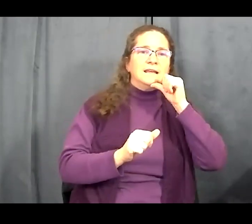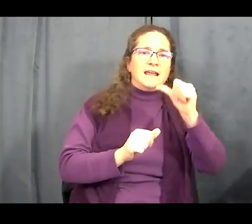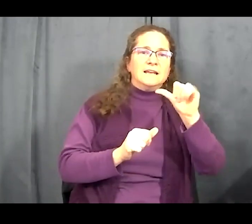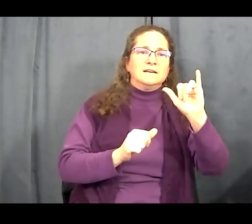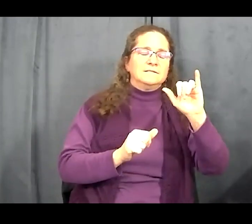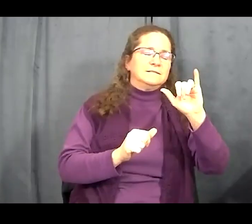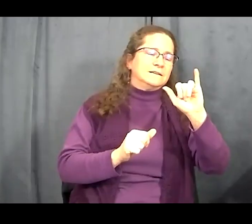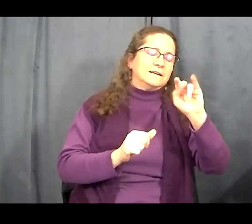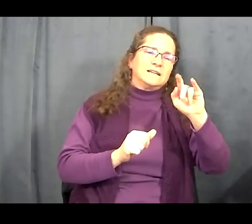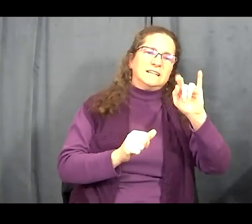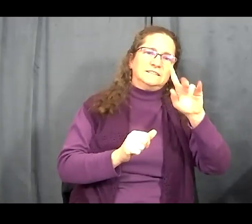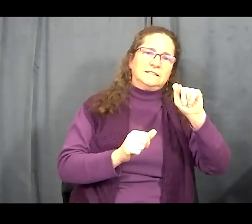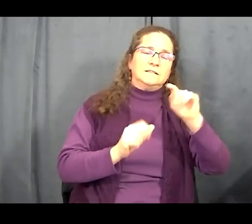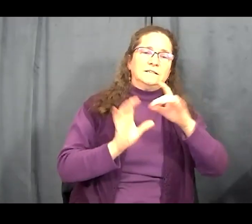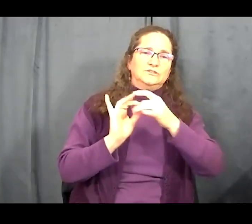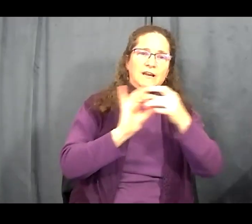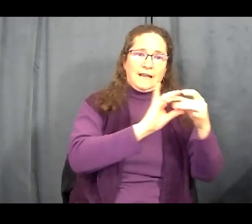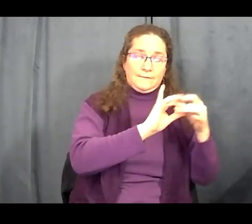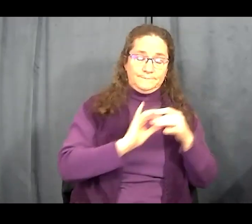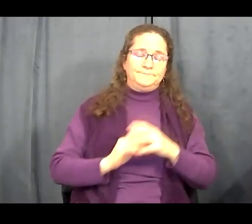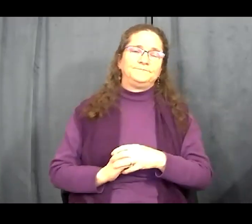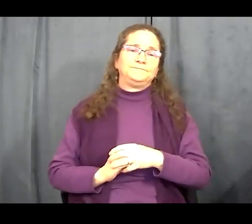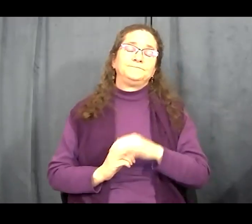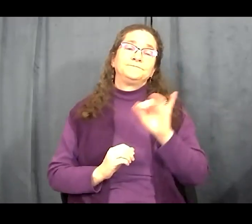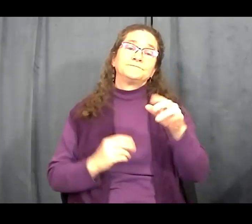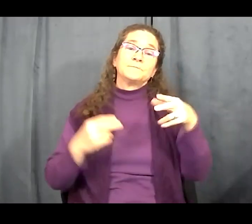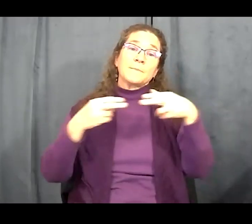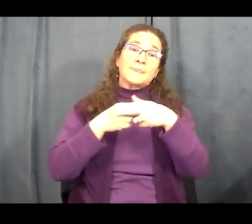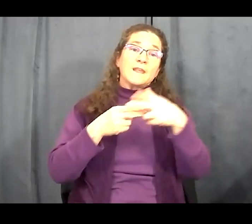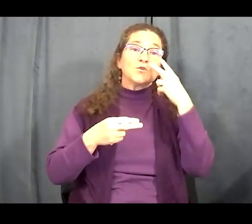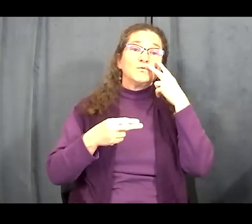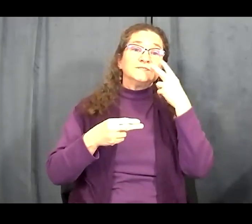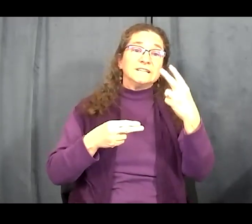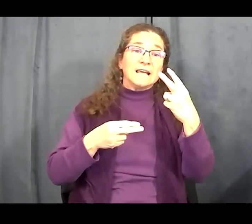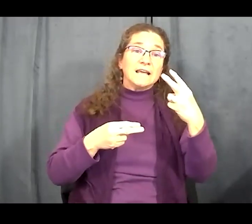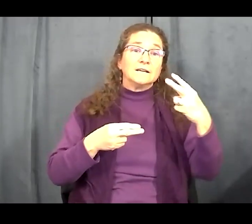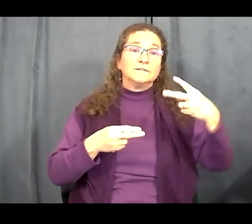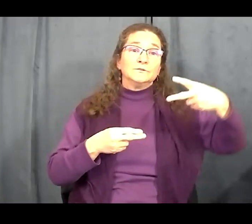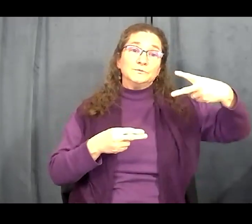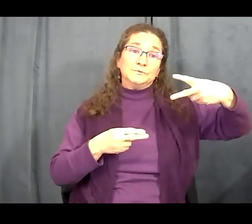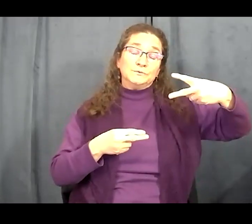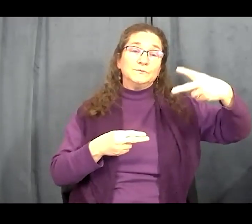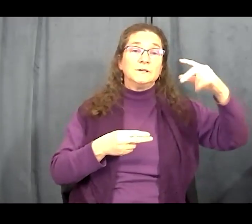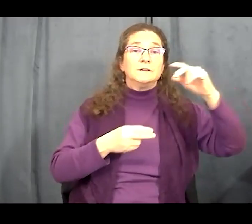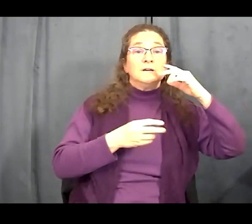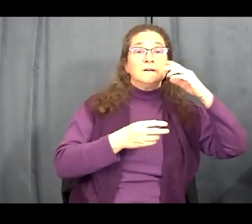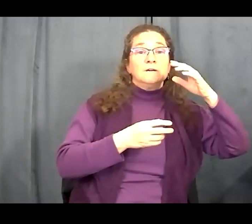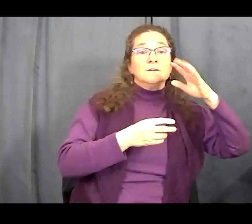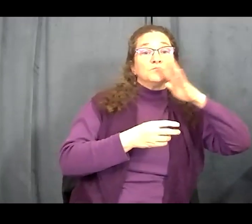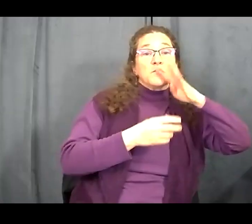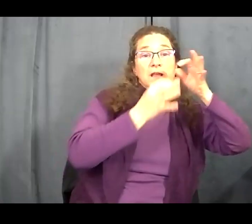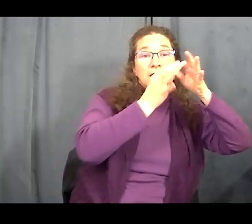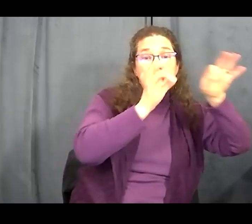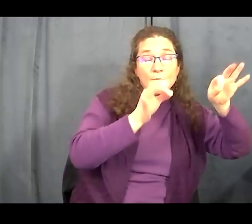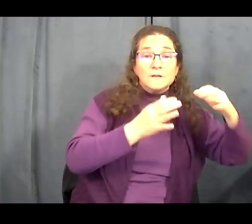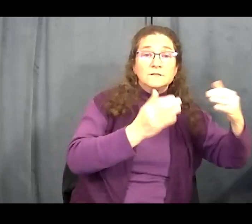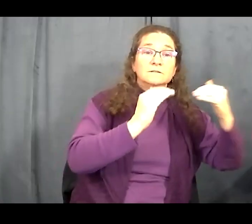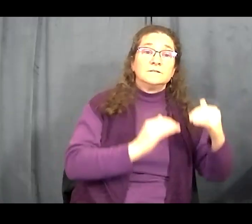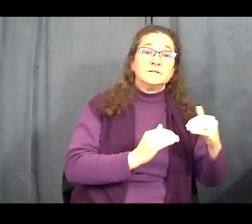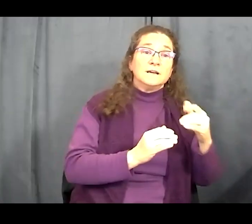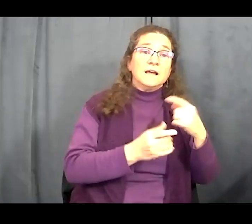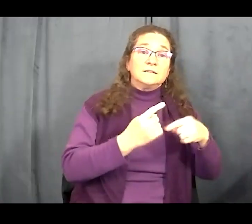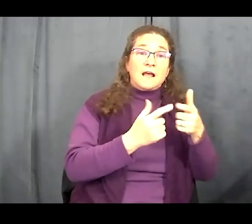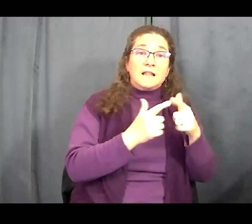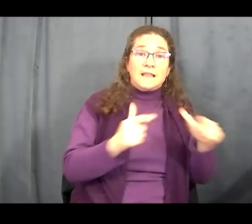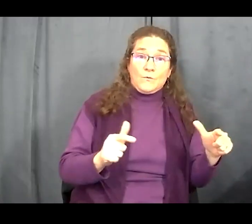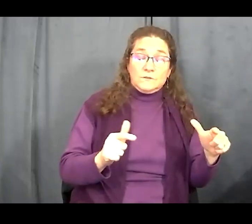When you look at this slide right here, you'll see that we have spoken language and sign language. You may have a student using both,